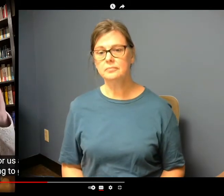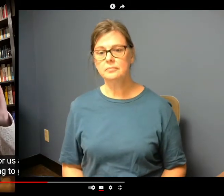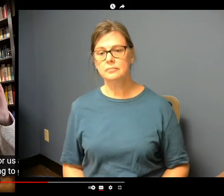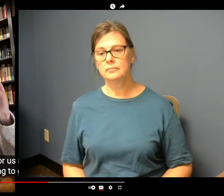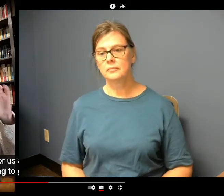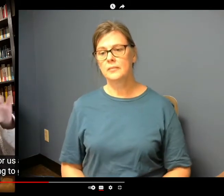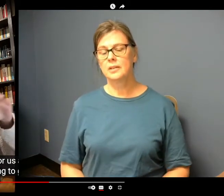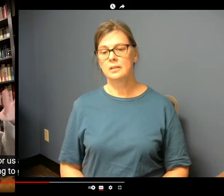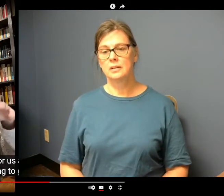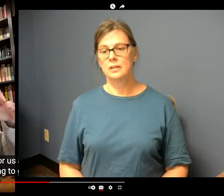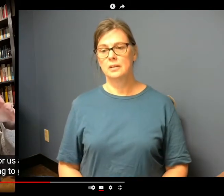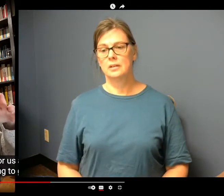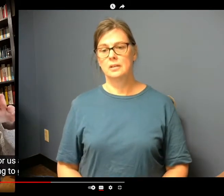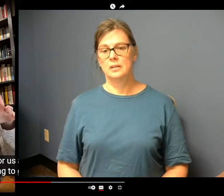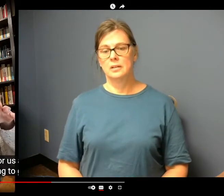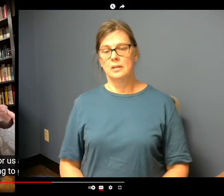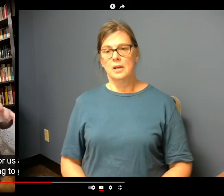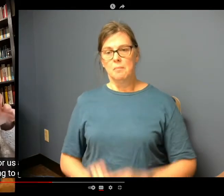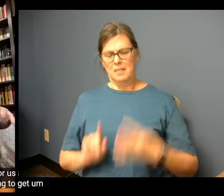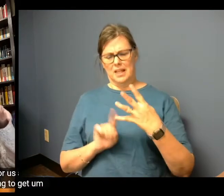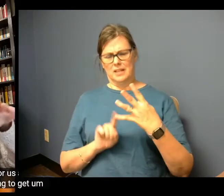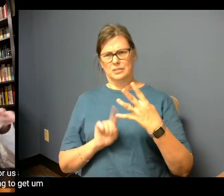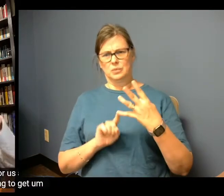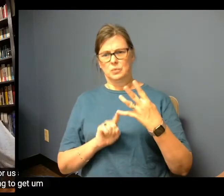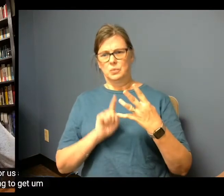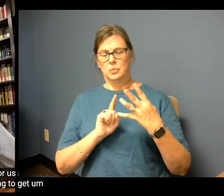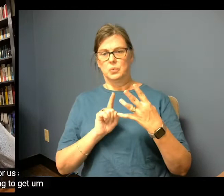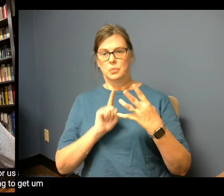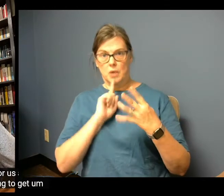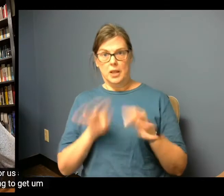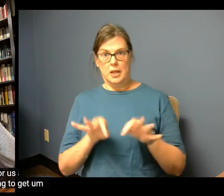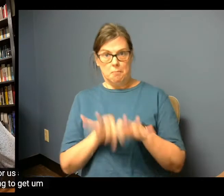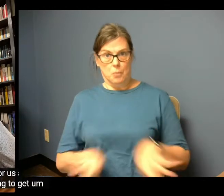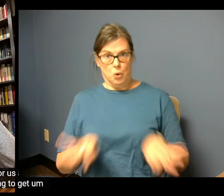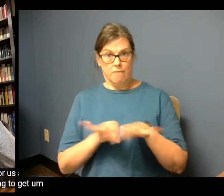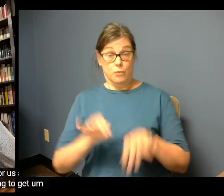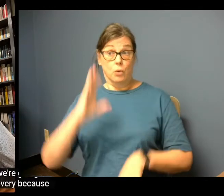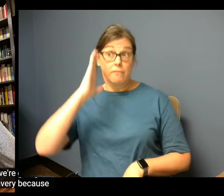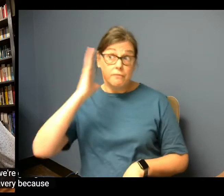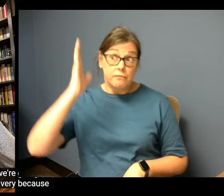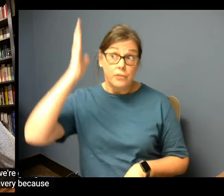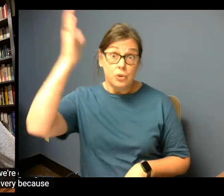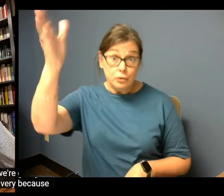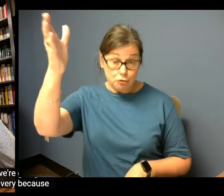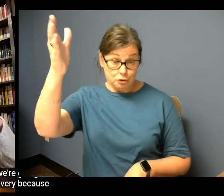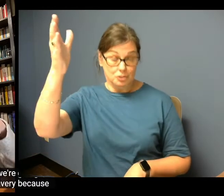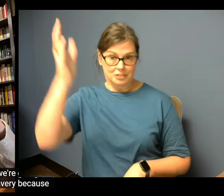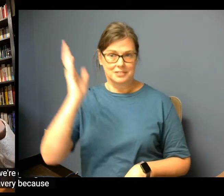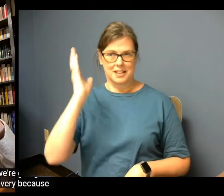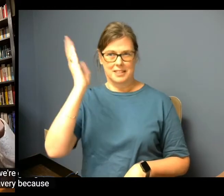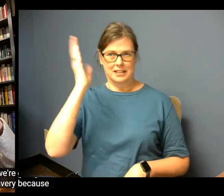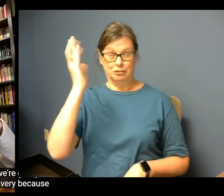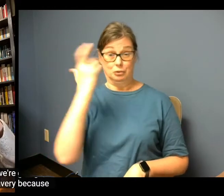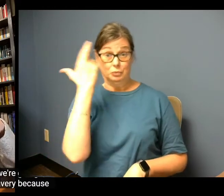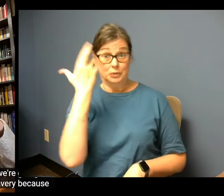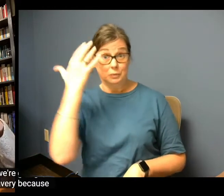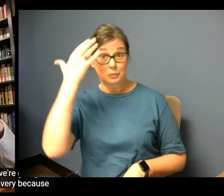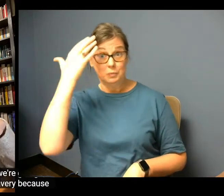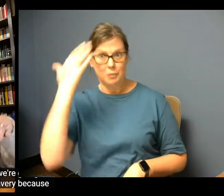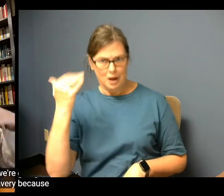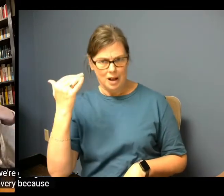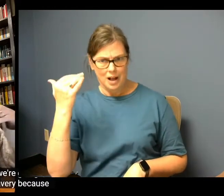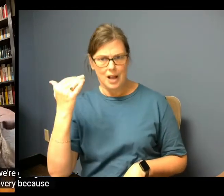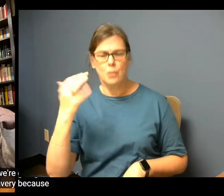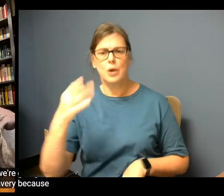that is going to be significant for us as we're in the next lecture that you're going to get in the next lecture module, where we're going to trace